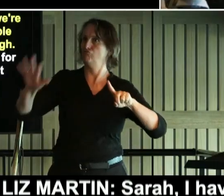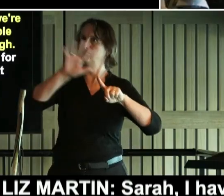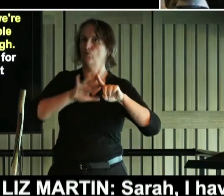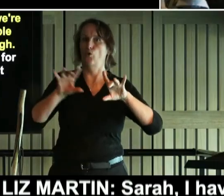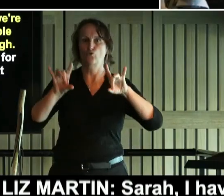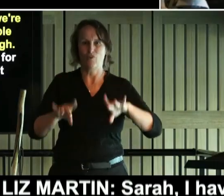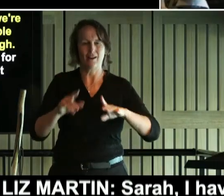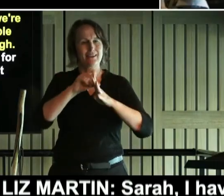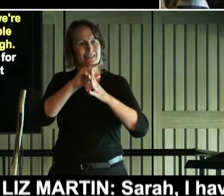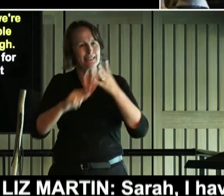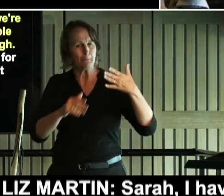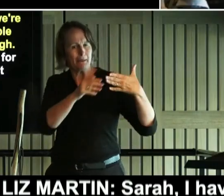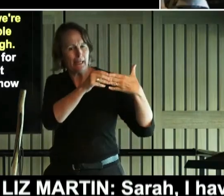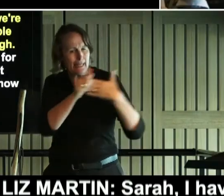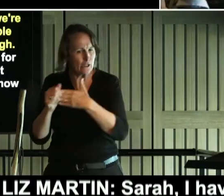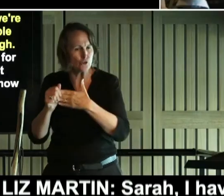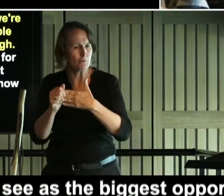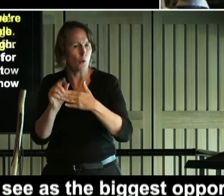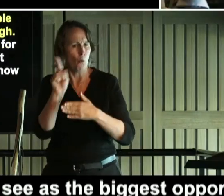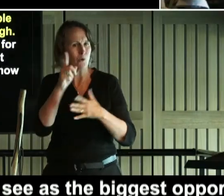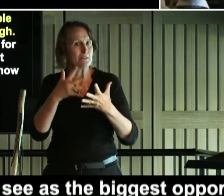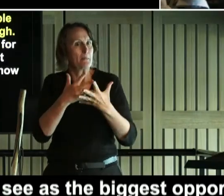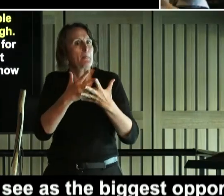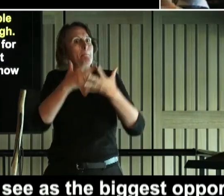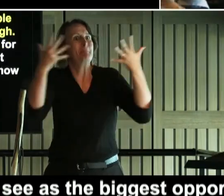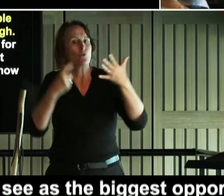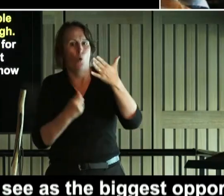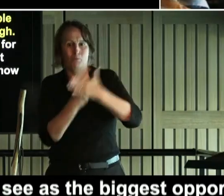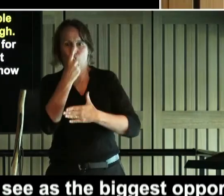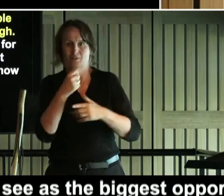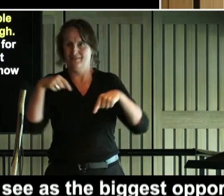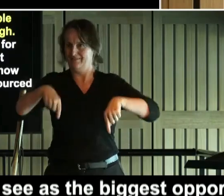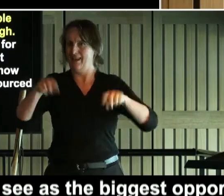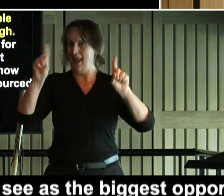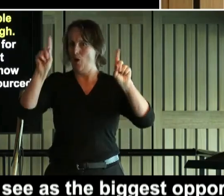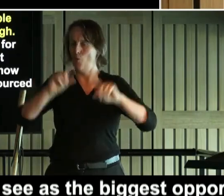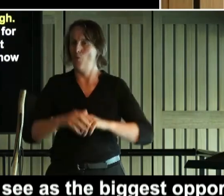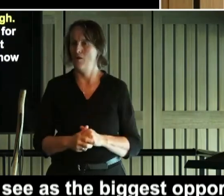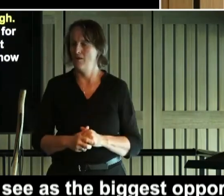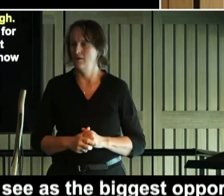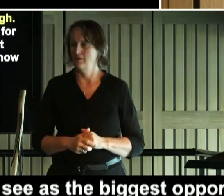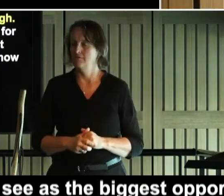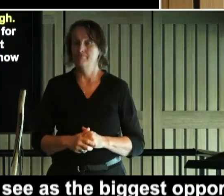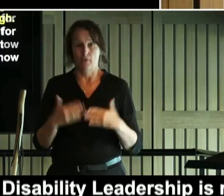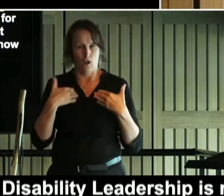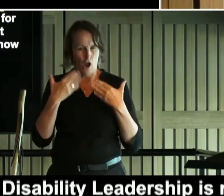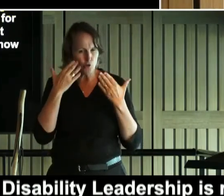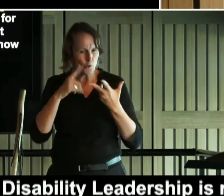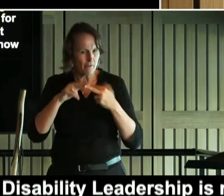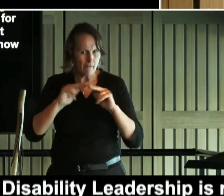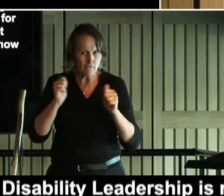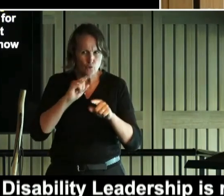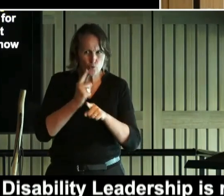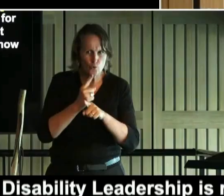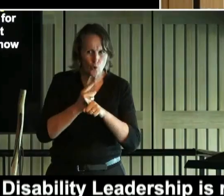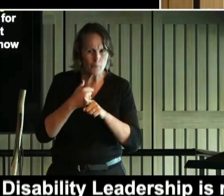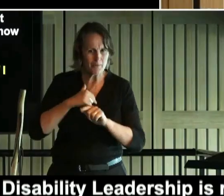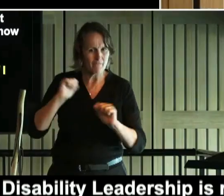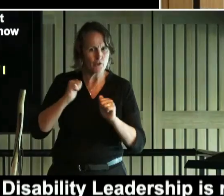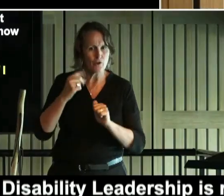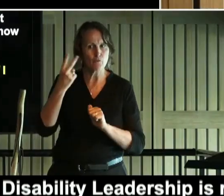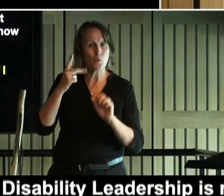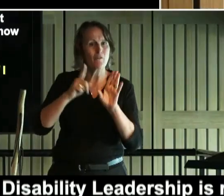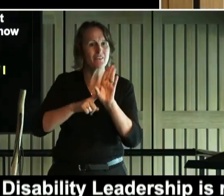disability leadership is recognised and resourced? Sure. I don't know if I've mentioned, but I've returned from 12 years